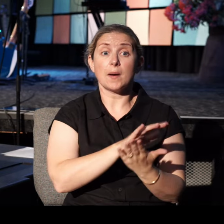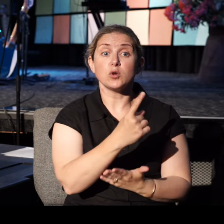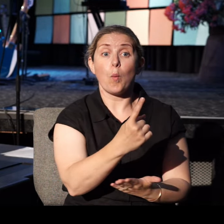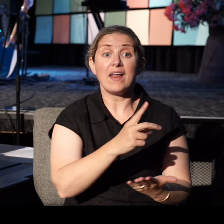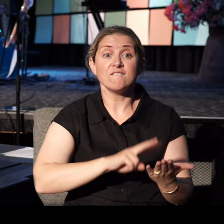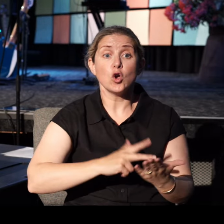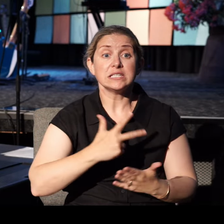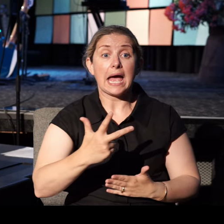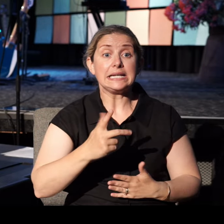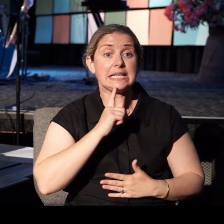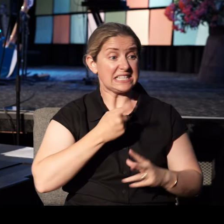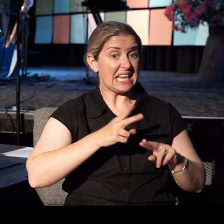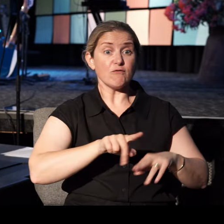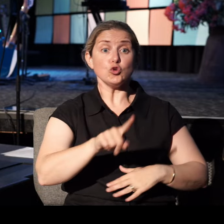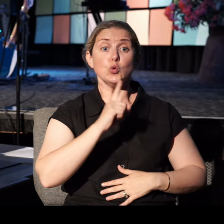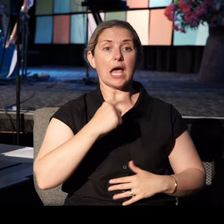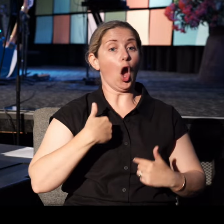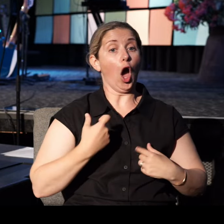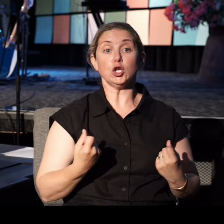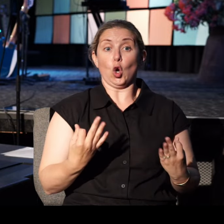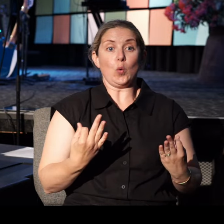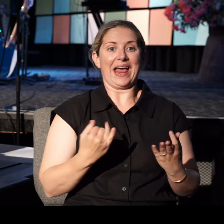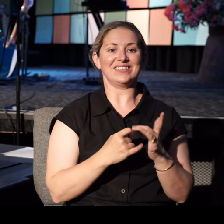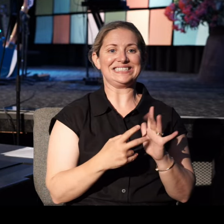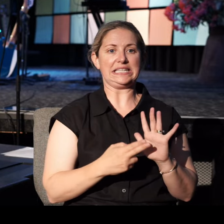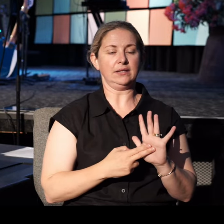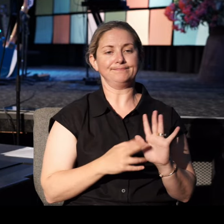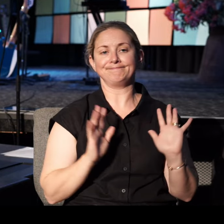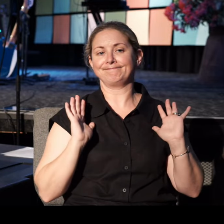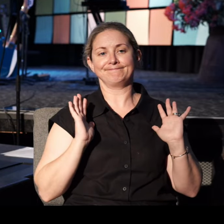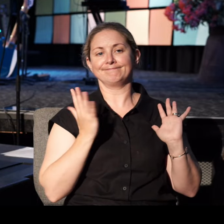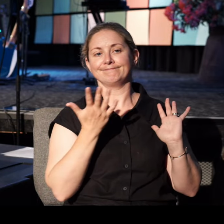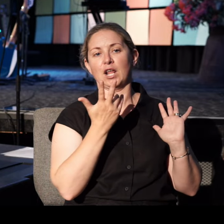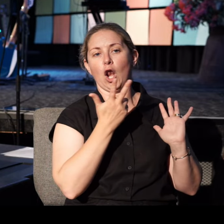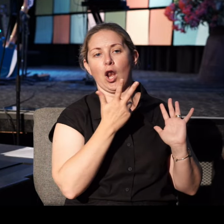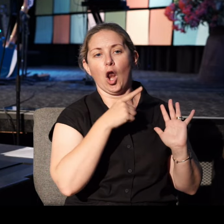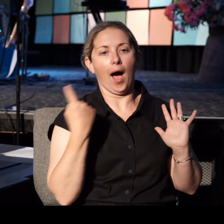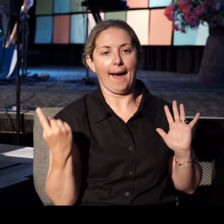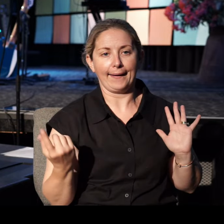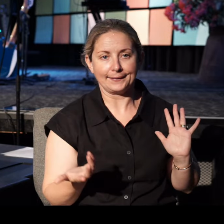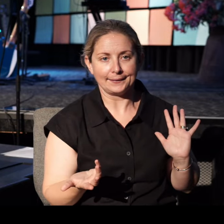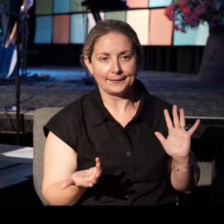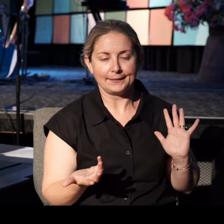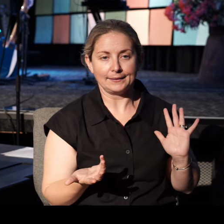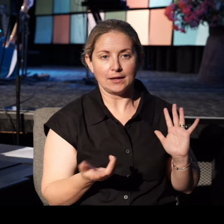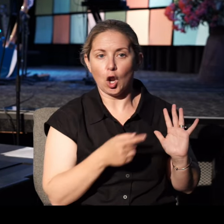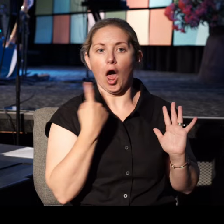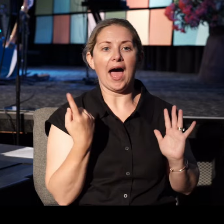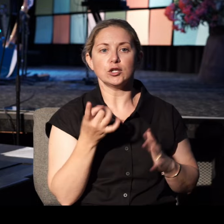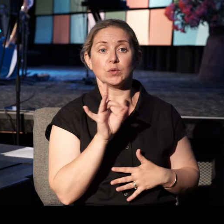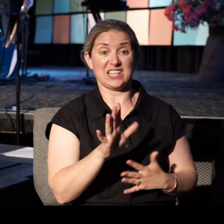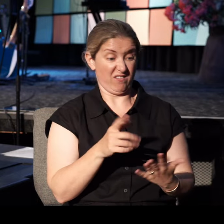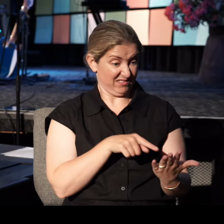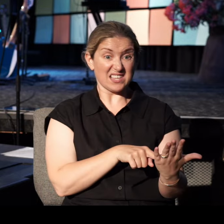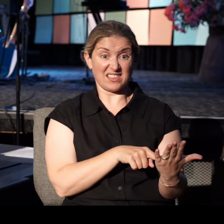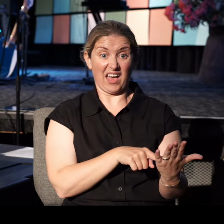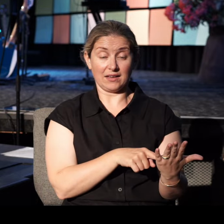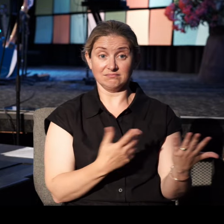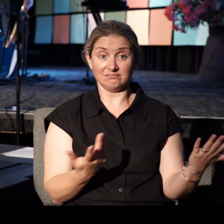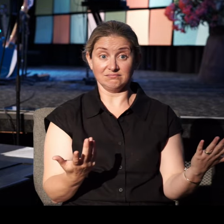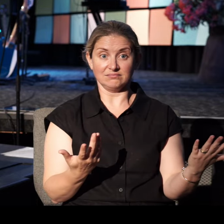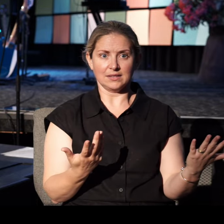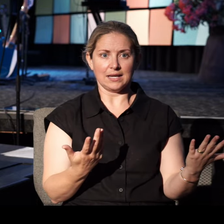be without sin, we deceive ourselves and the truth is not in us. Notice the language there. It's not if we claim to have not ever